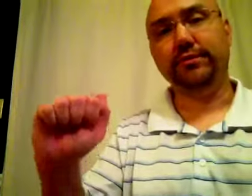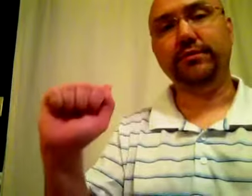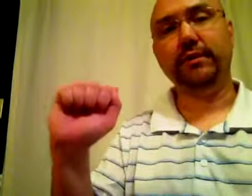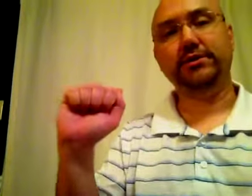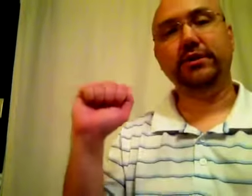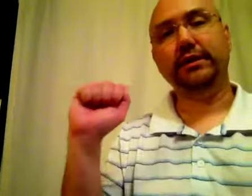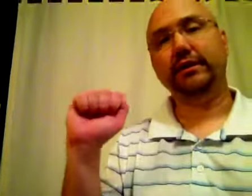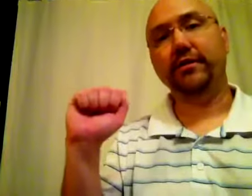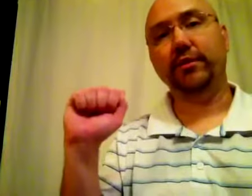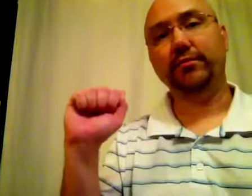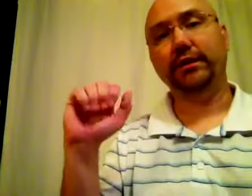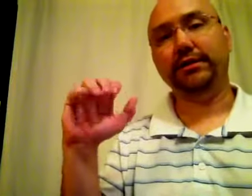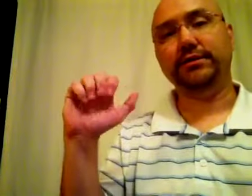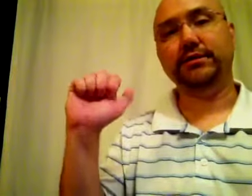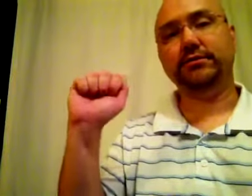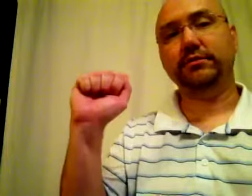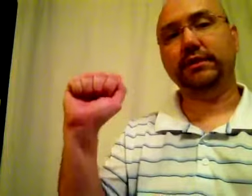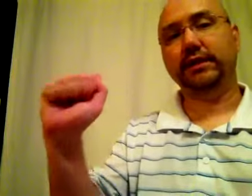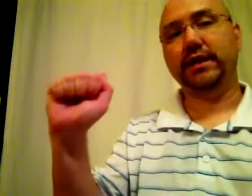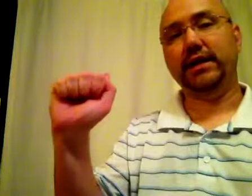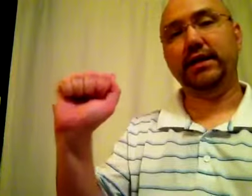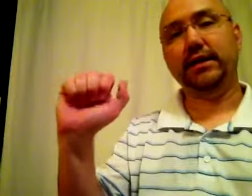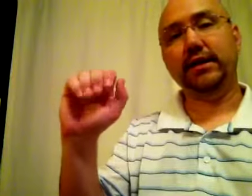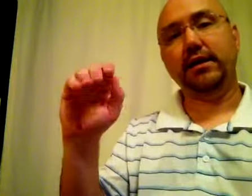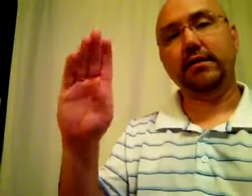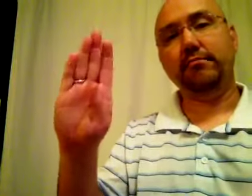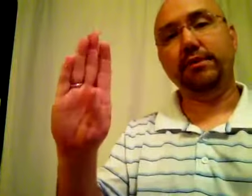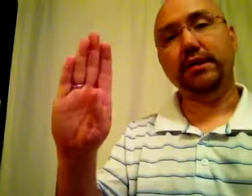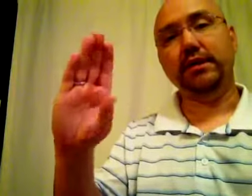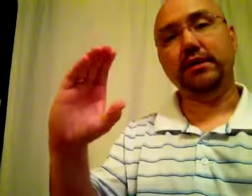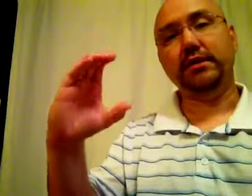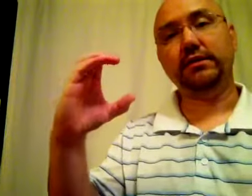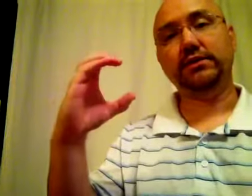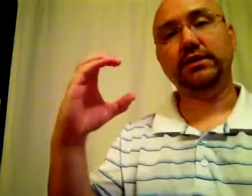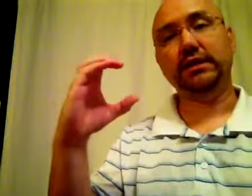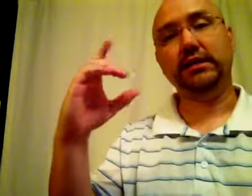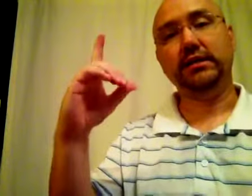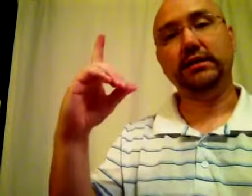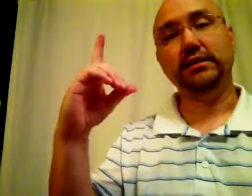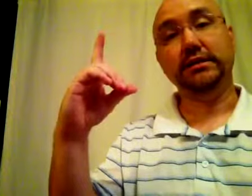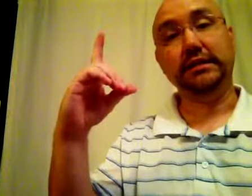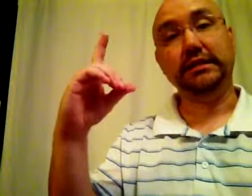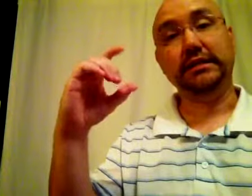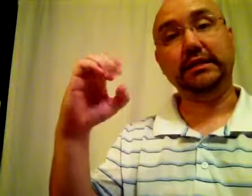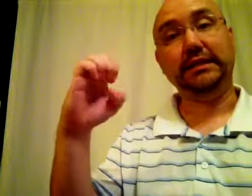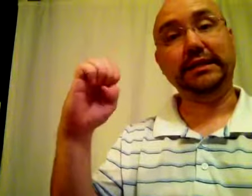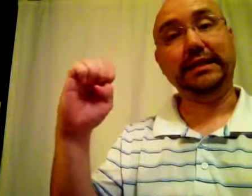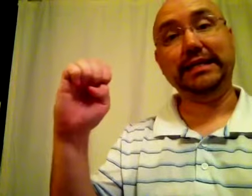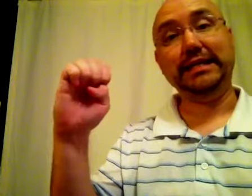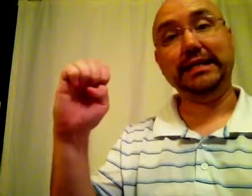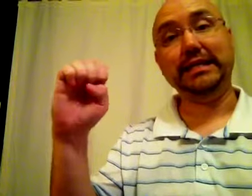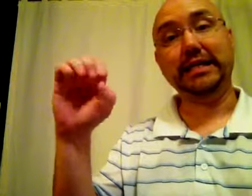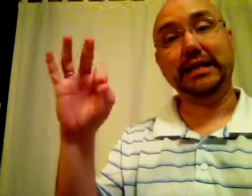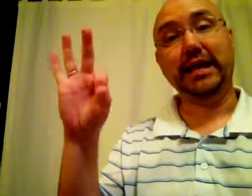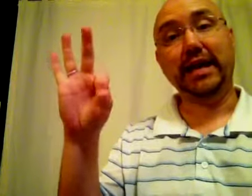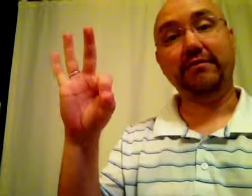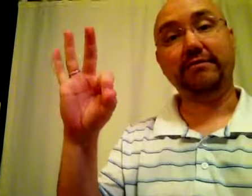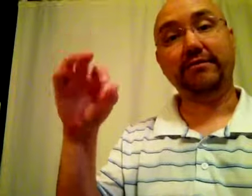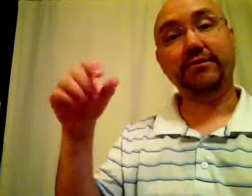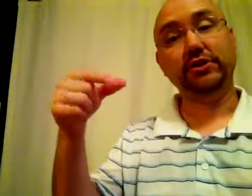so make sure you get it in the right place. So we've got A, B, C, D, E, F,